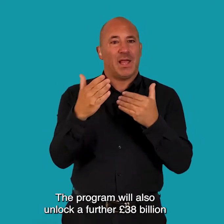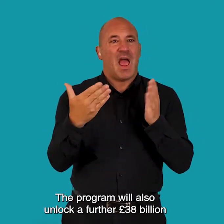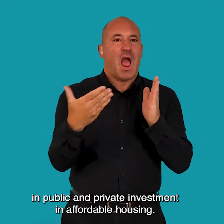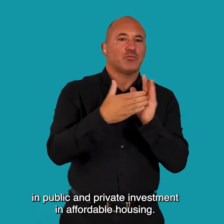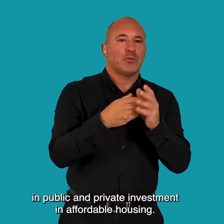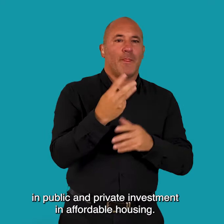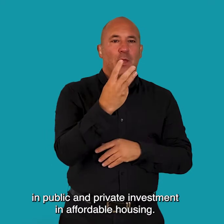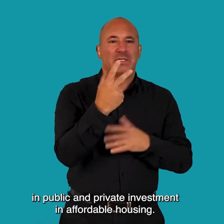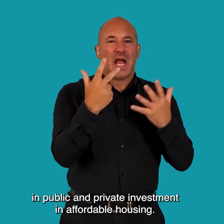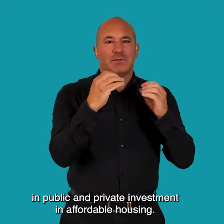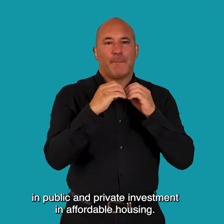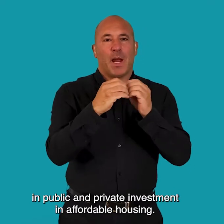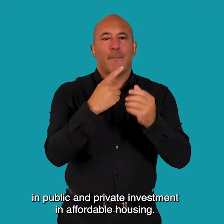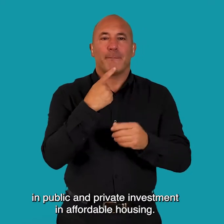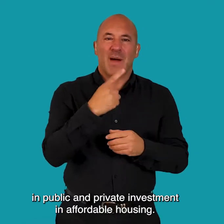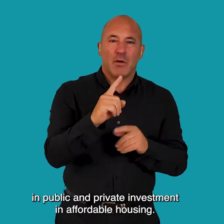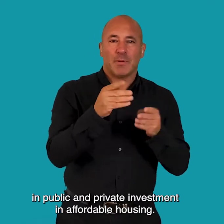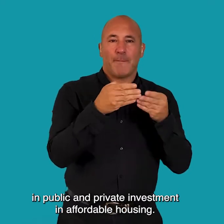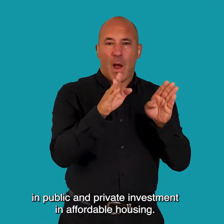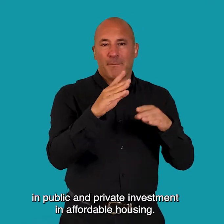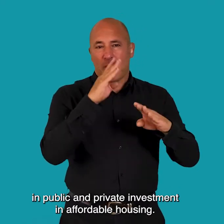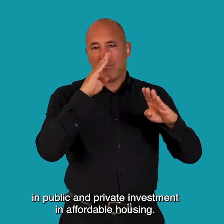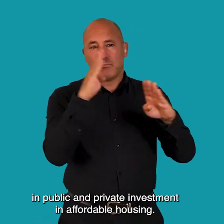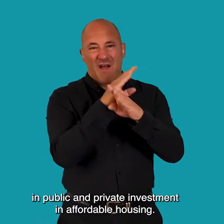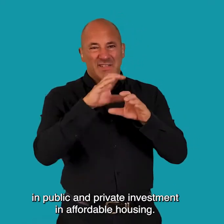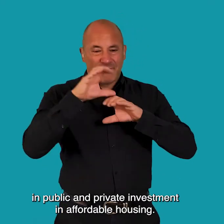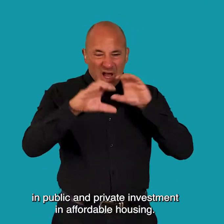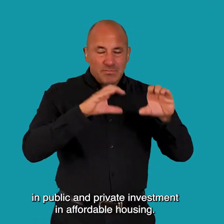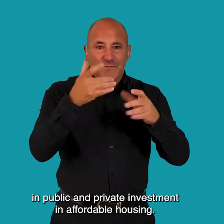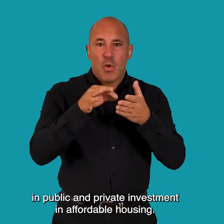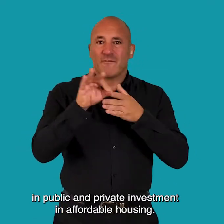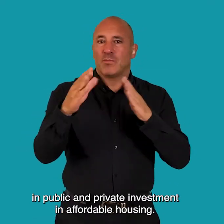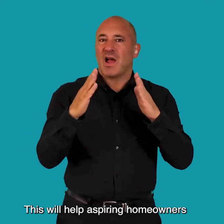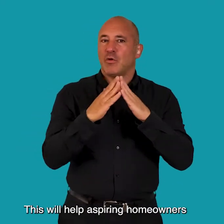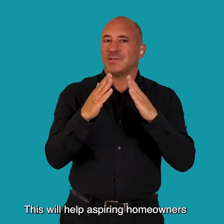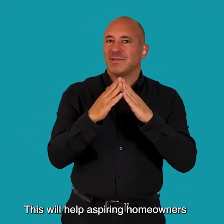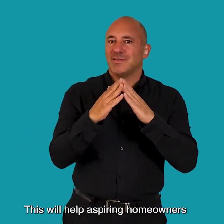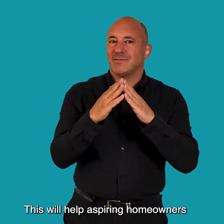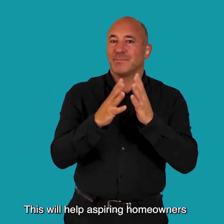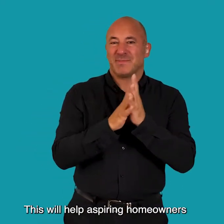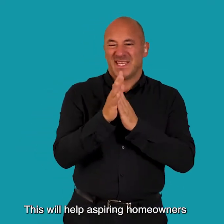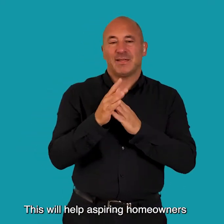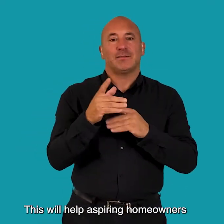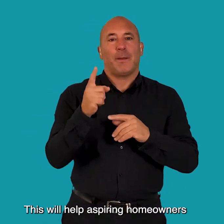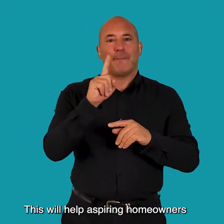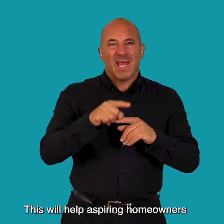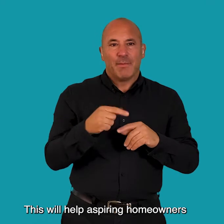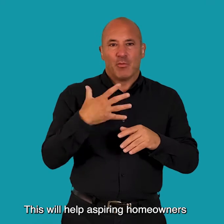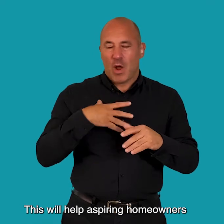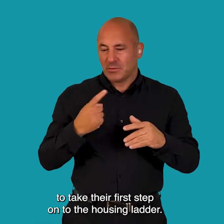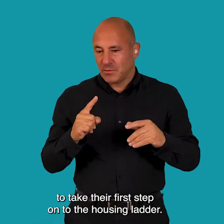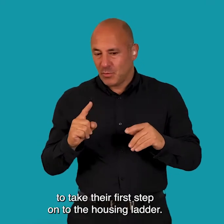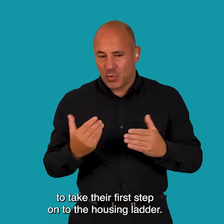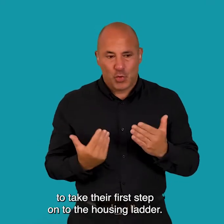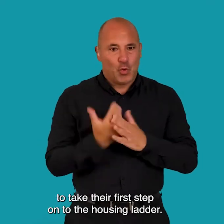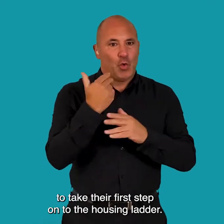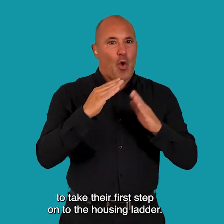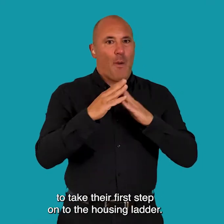in public and private investment in affordable housing. This will help aspiring homeowners to take their first step onto